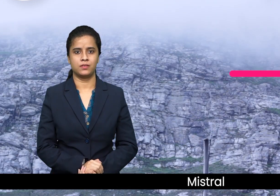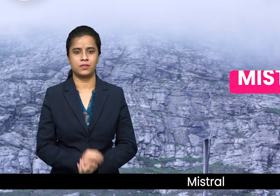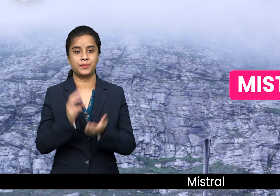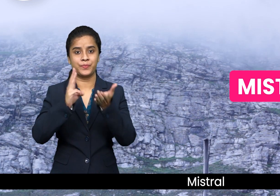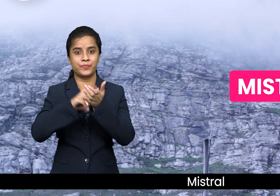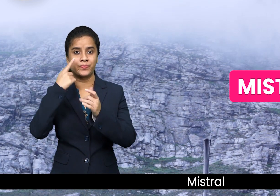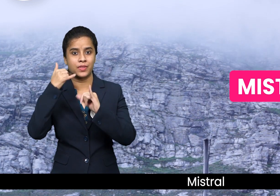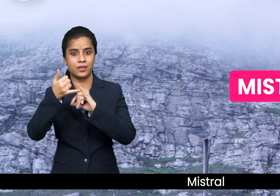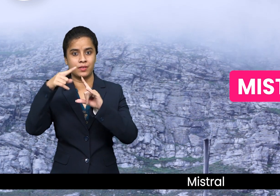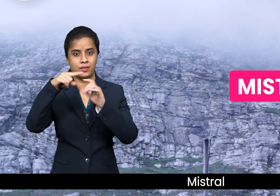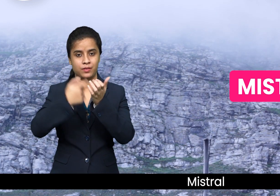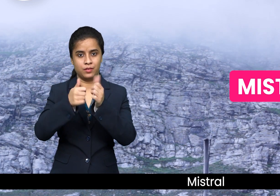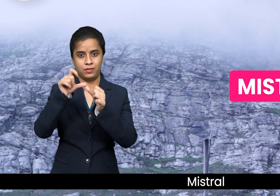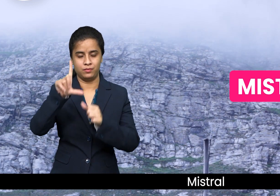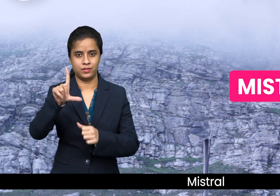Mistral.